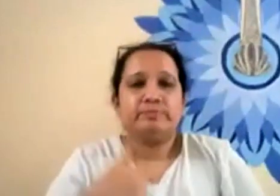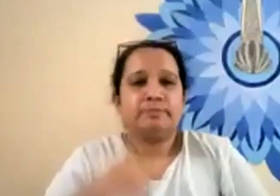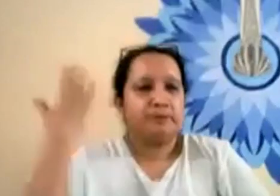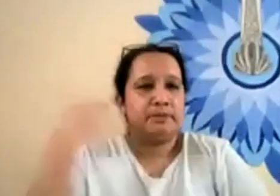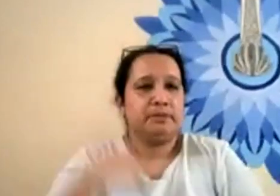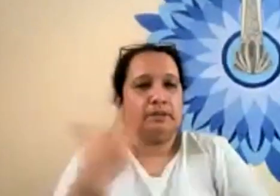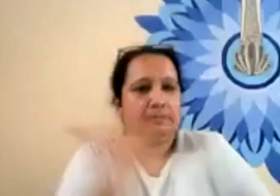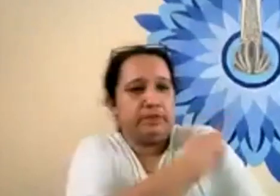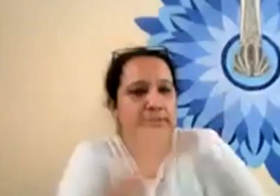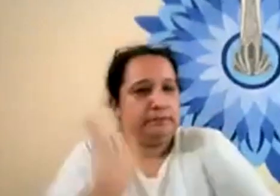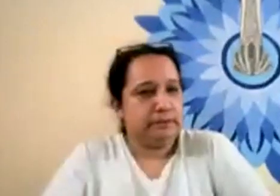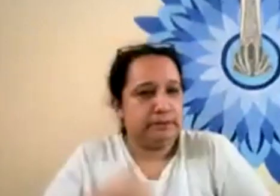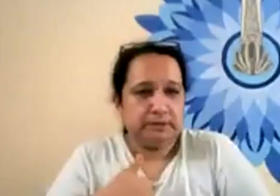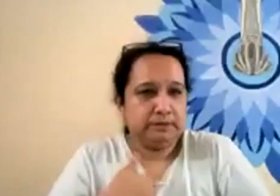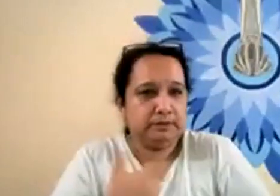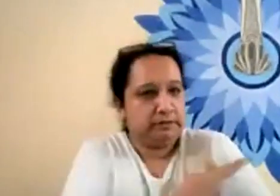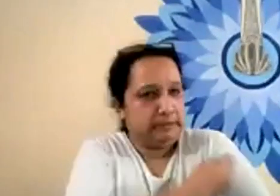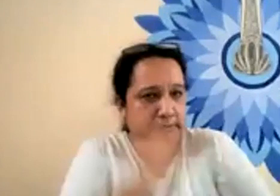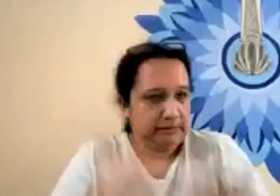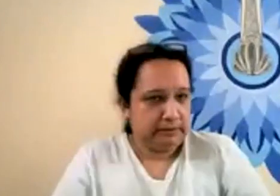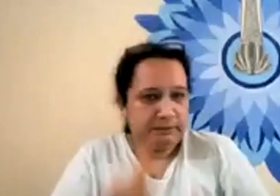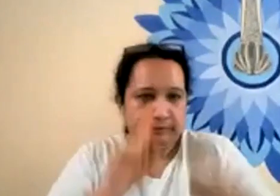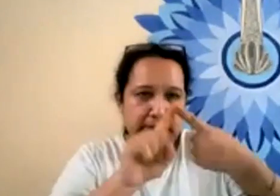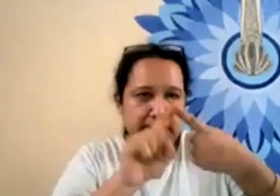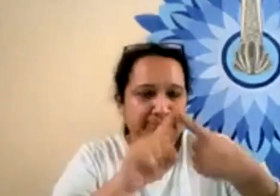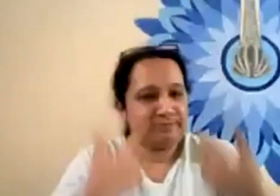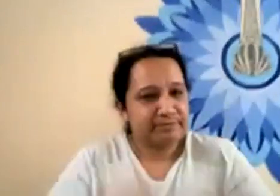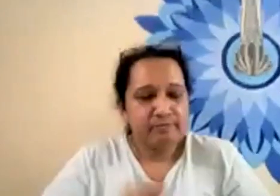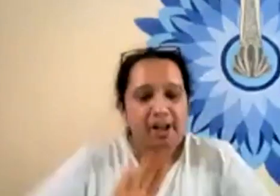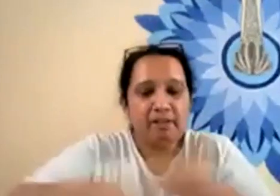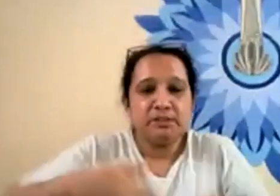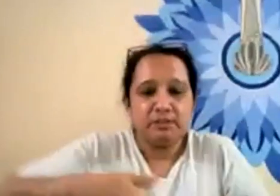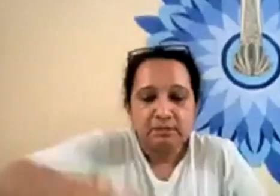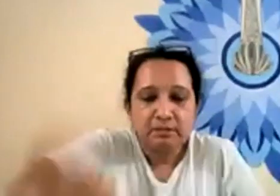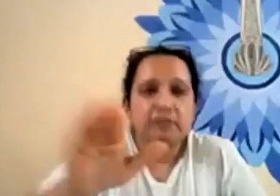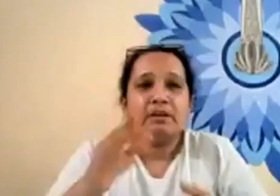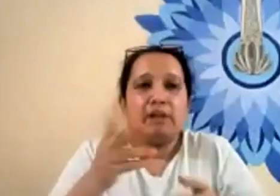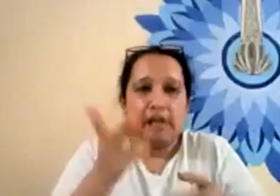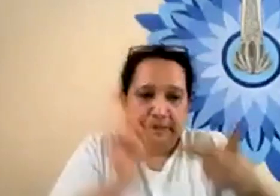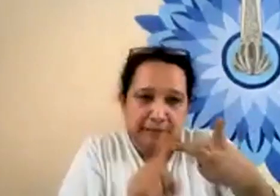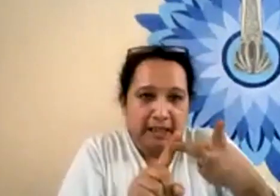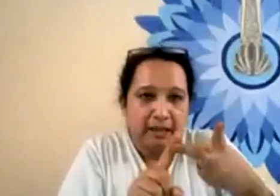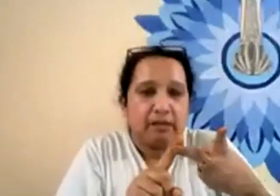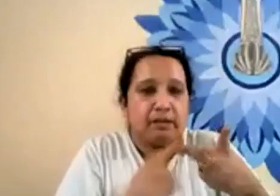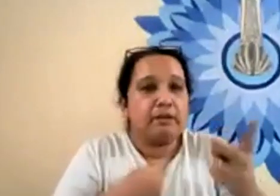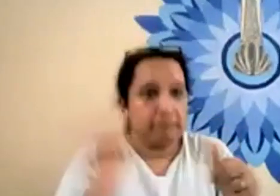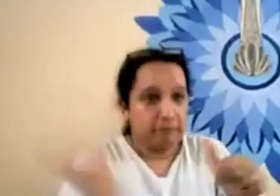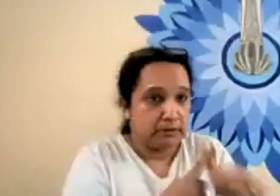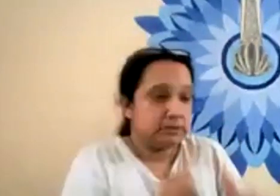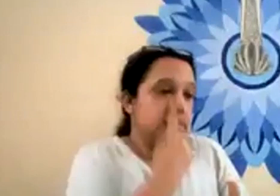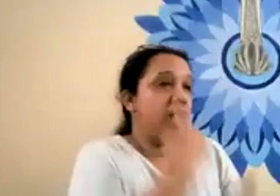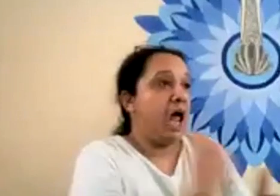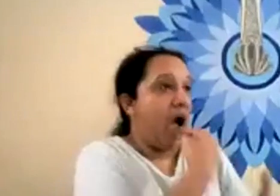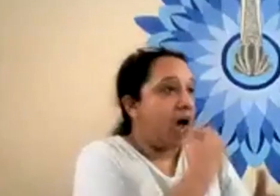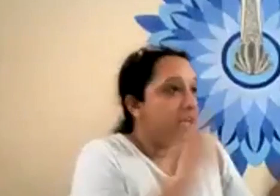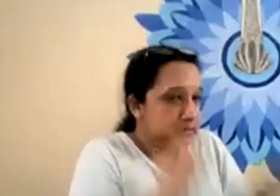Hi. I got vaccinated earlier, the first dose, and after that, I have to go